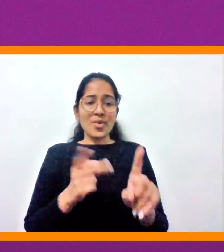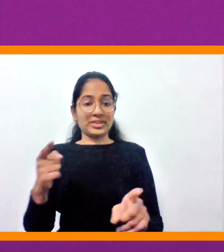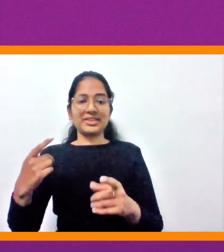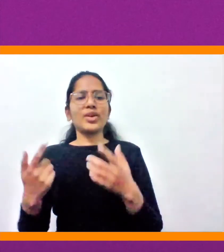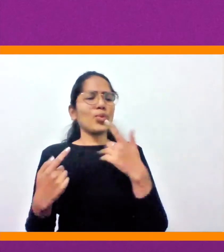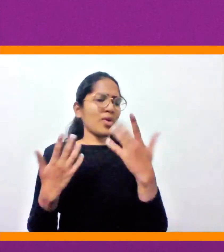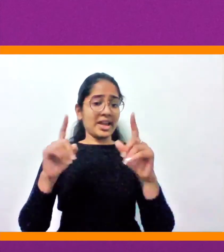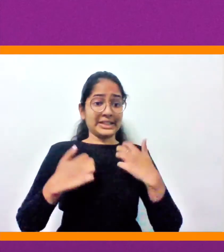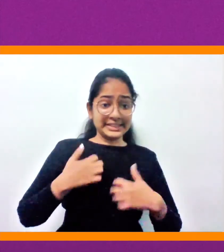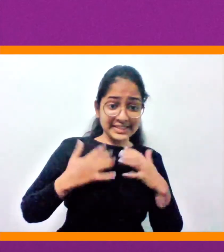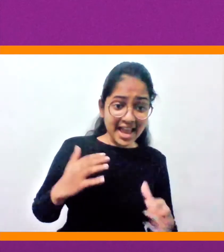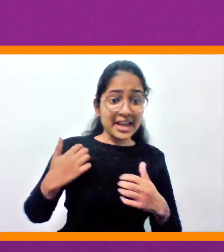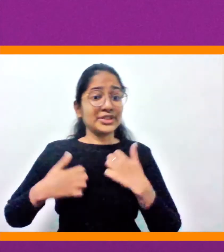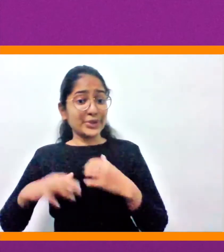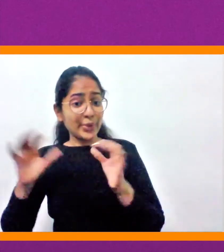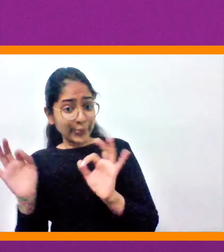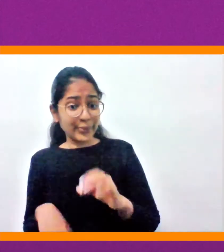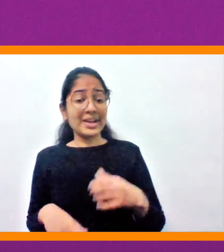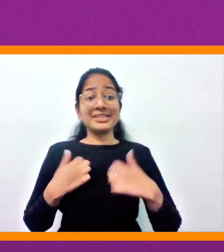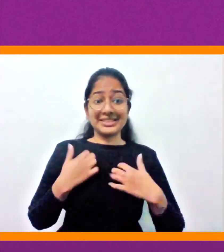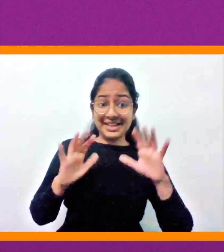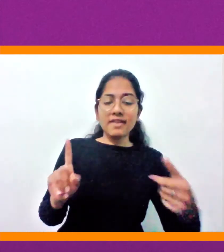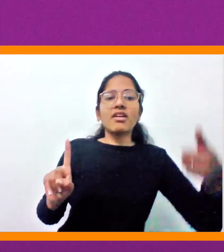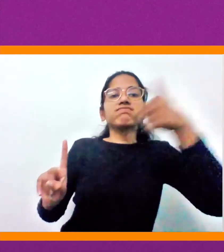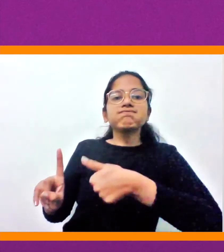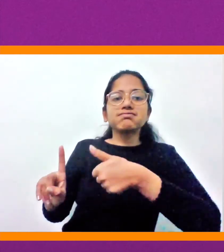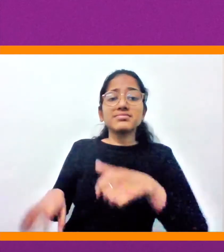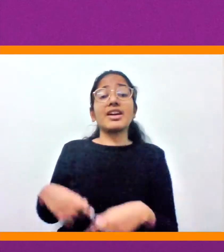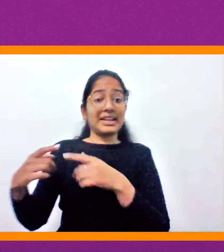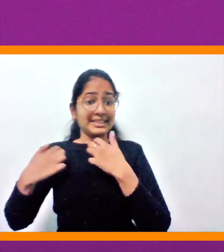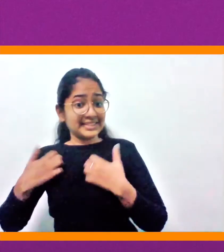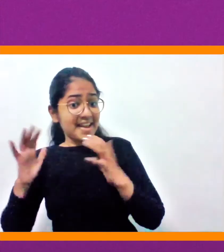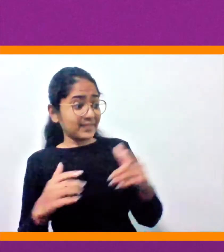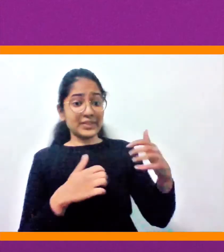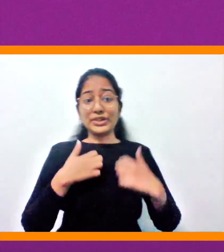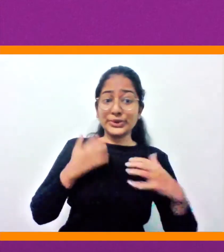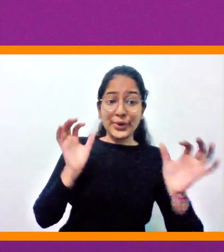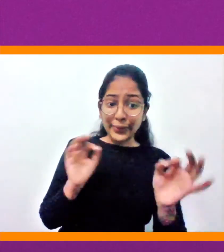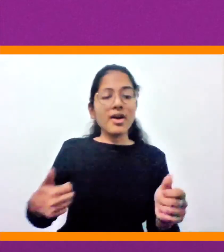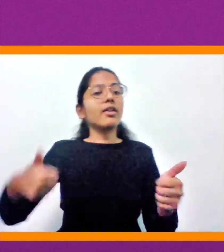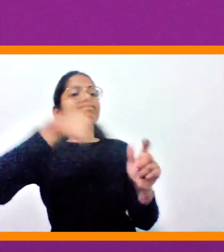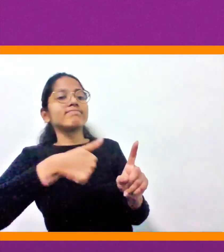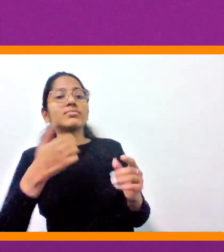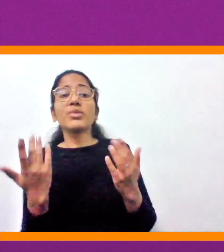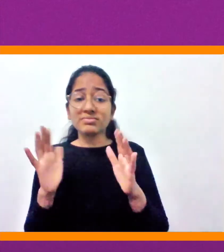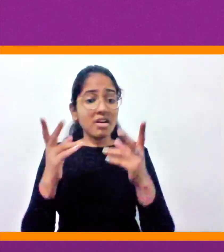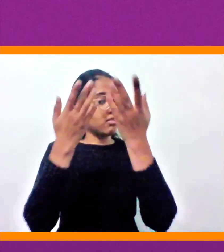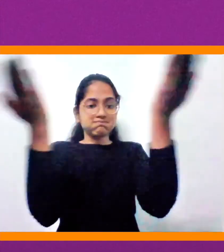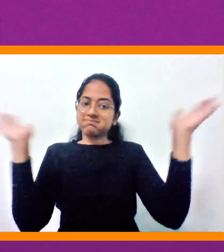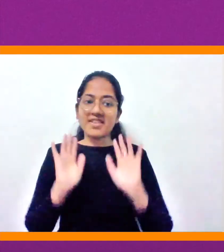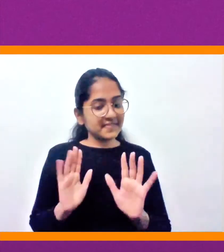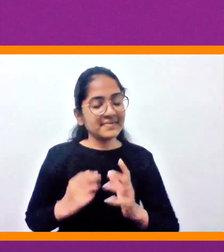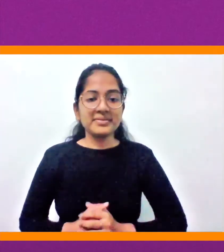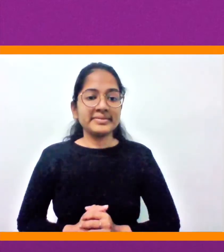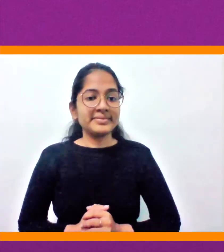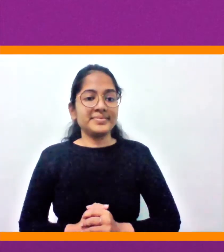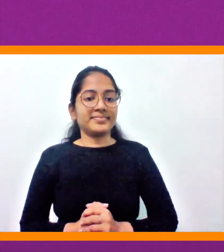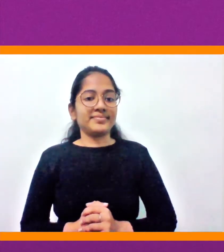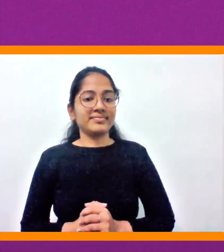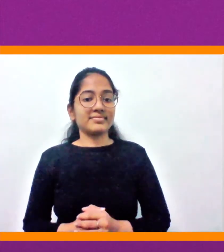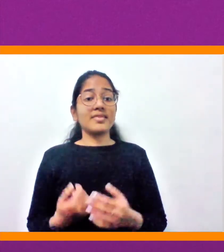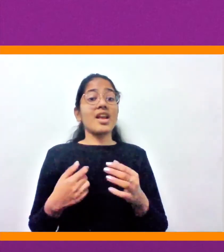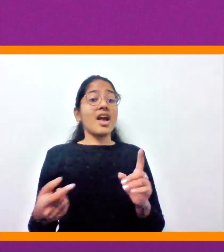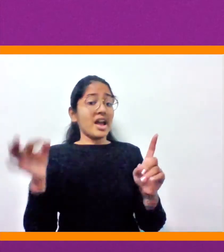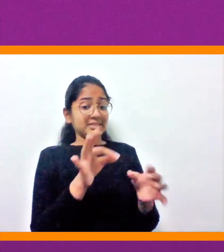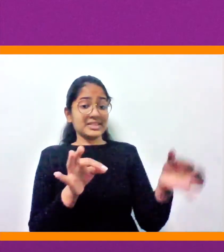and tools around naming and respecting each other's boundaries, actively listening to each other's desires and needs, and